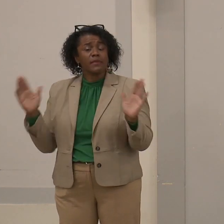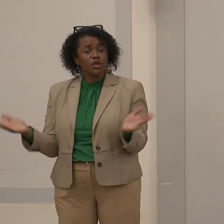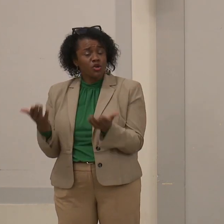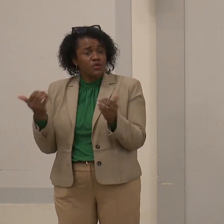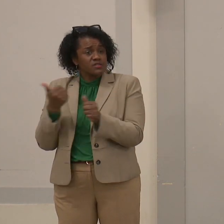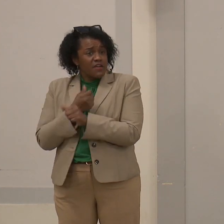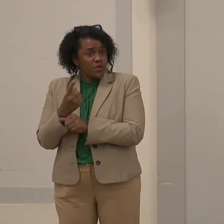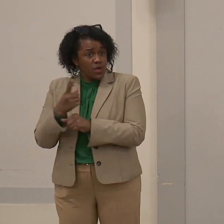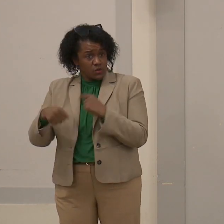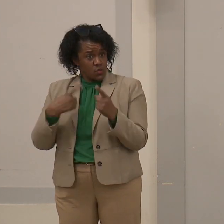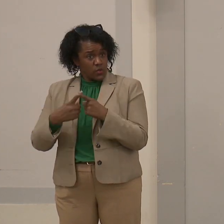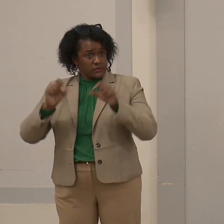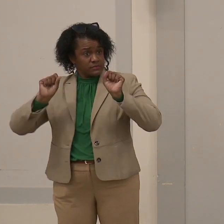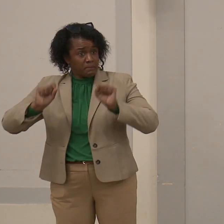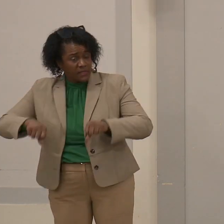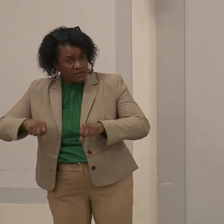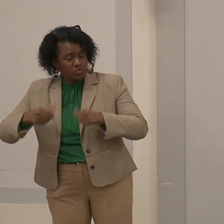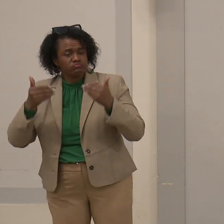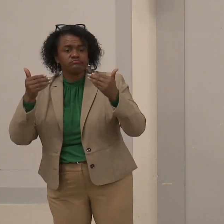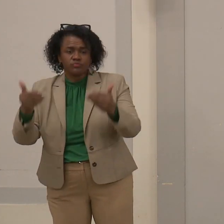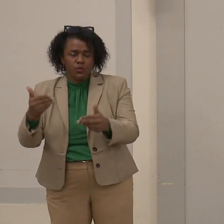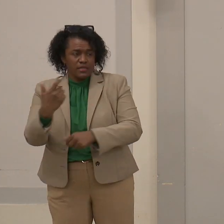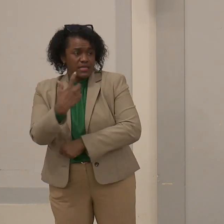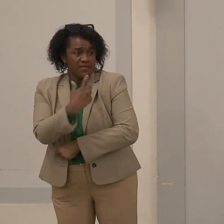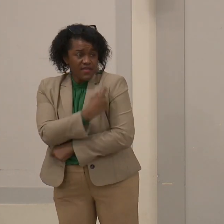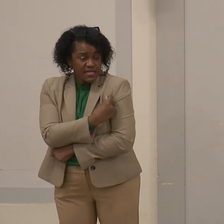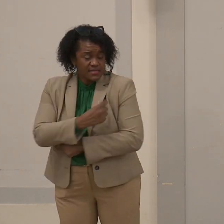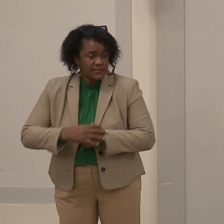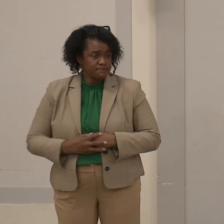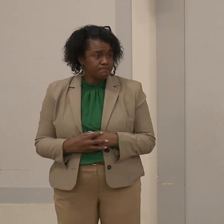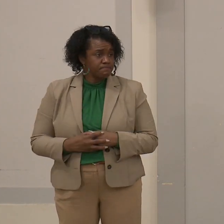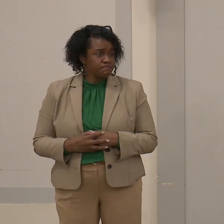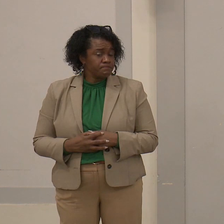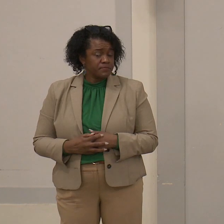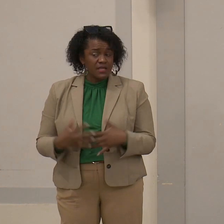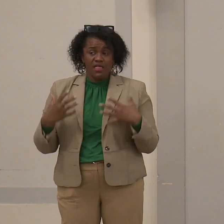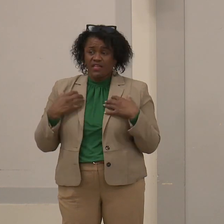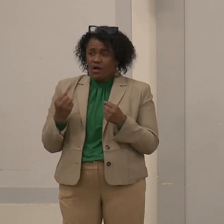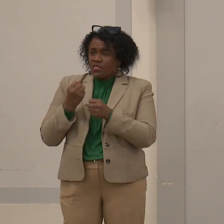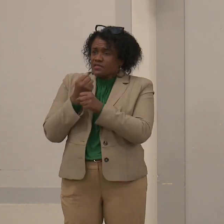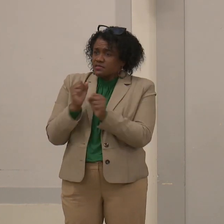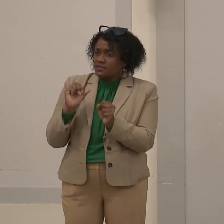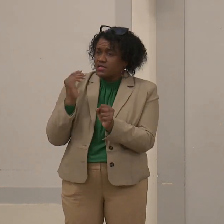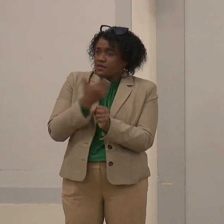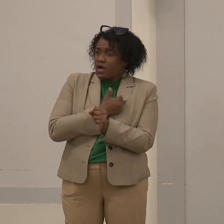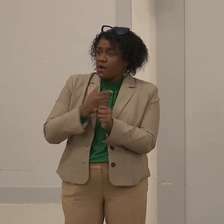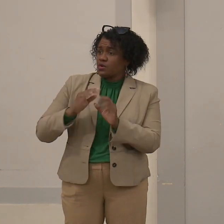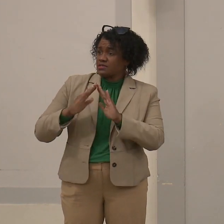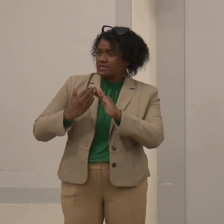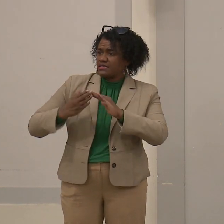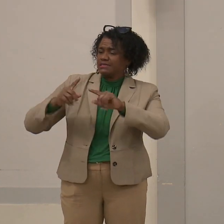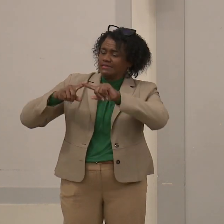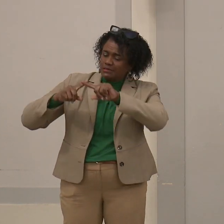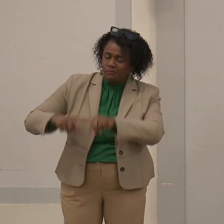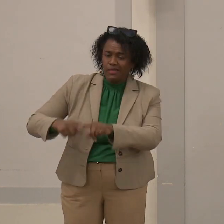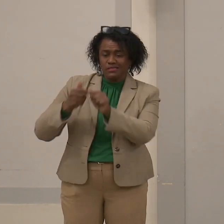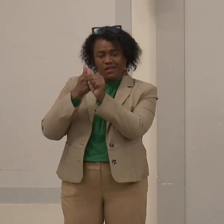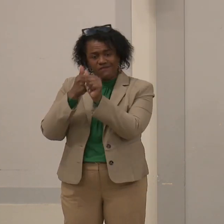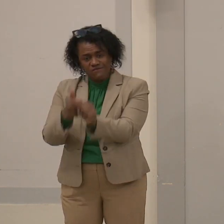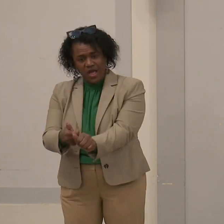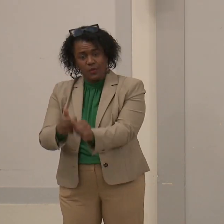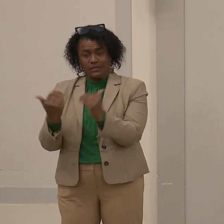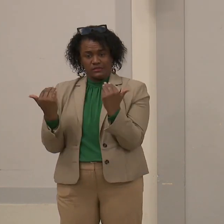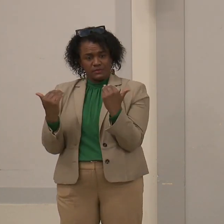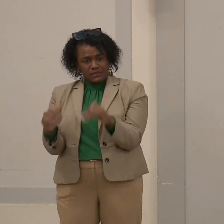when you're eligible, to please get the vaccine. The health and safety of our city depends on us following COVID-19